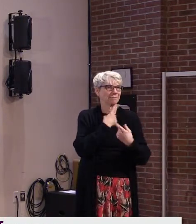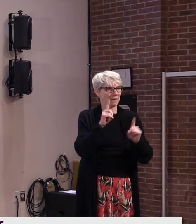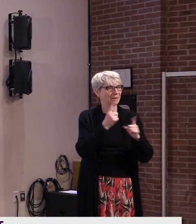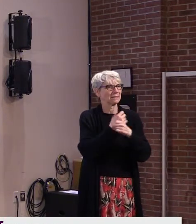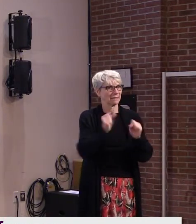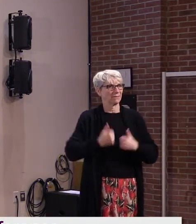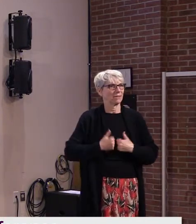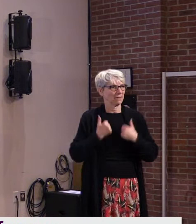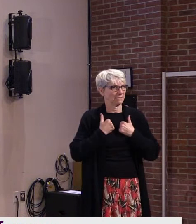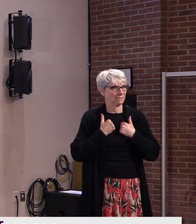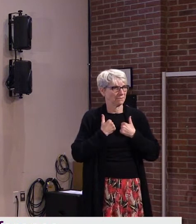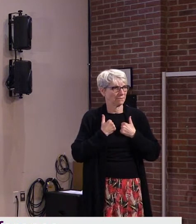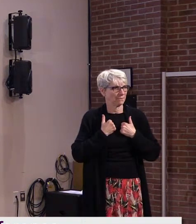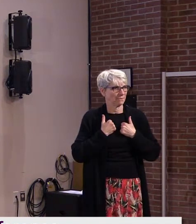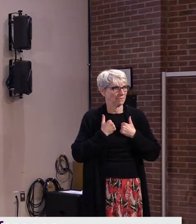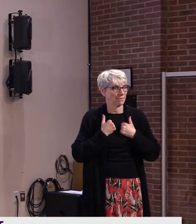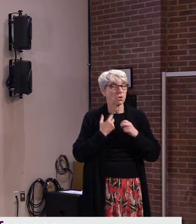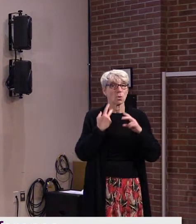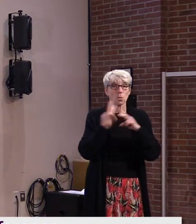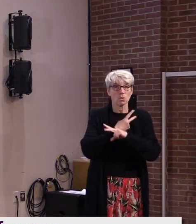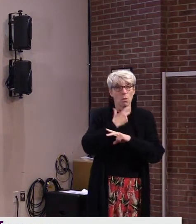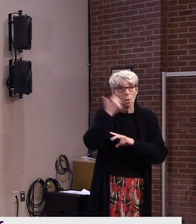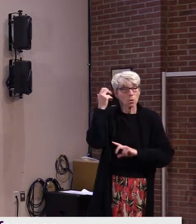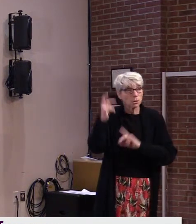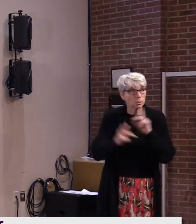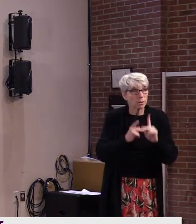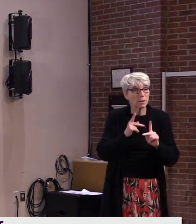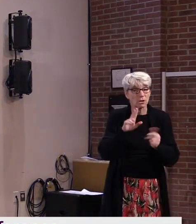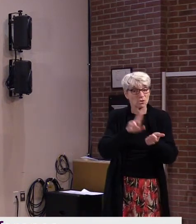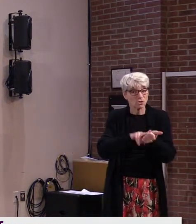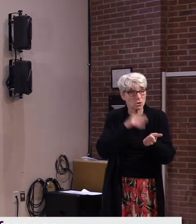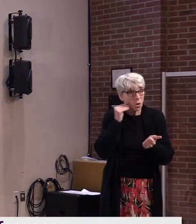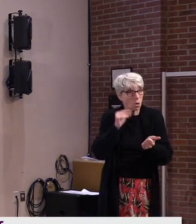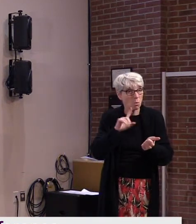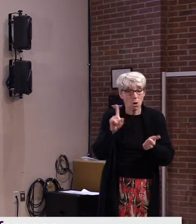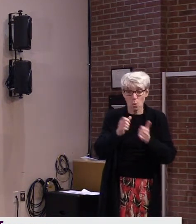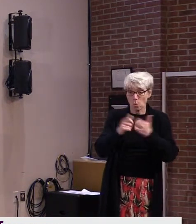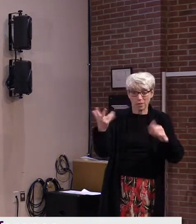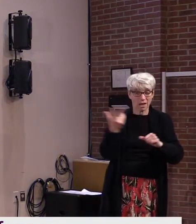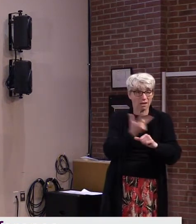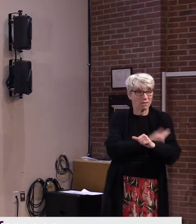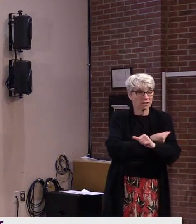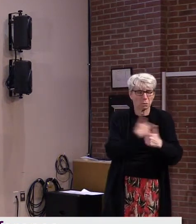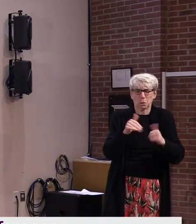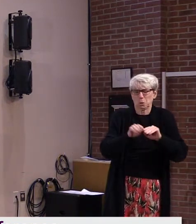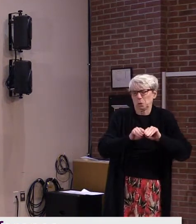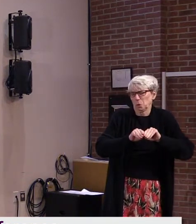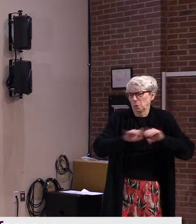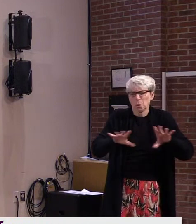strong protective effect, and long-term care facilities are experienced in preventing spread.